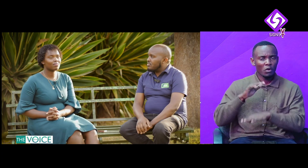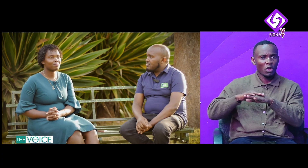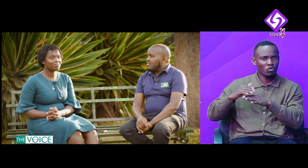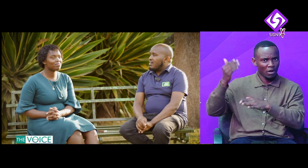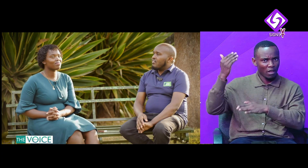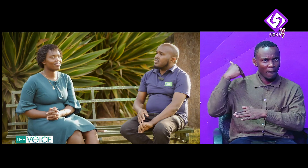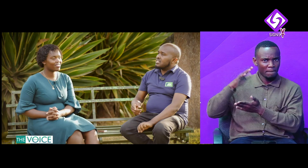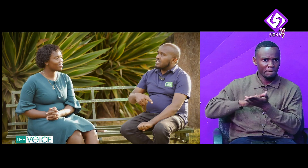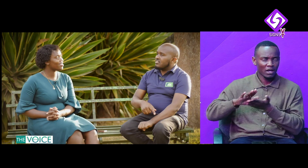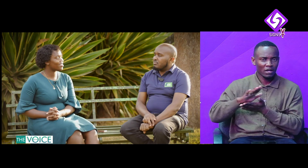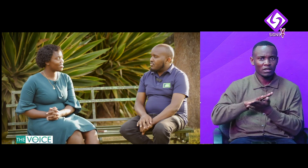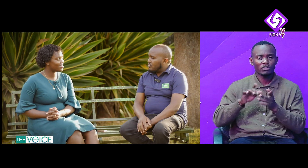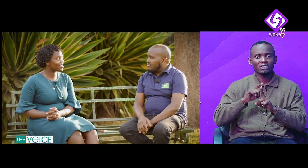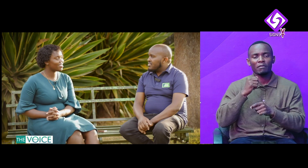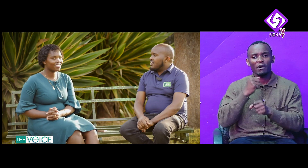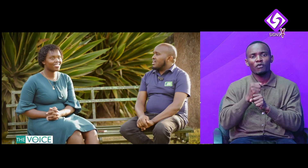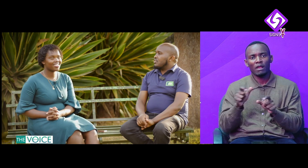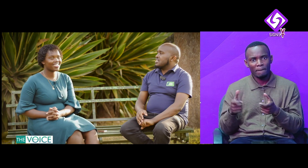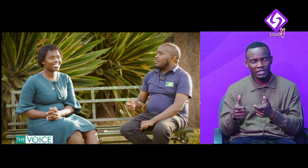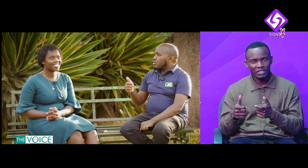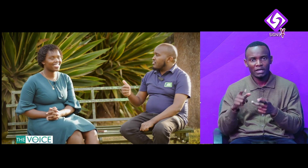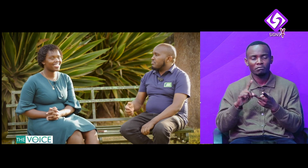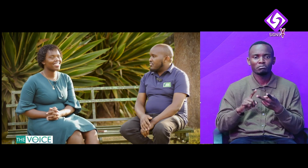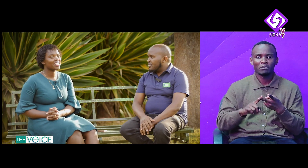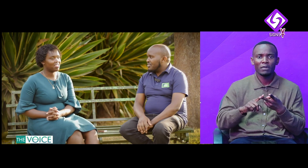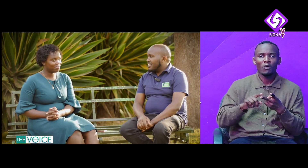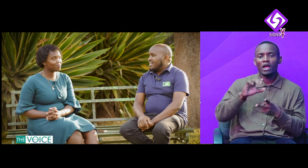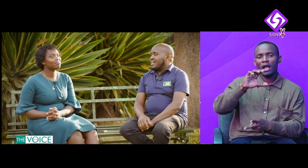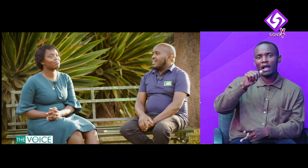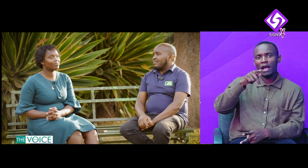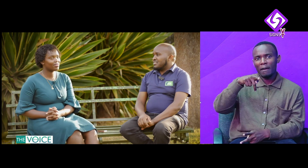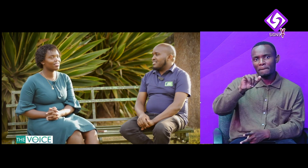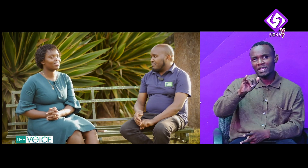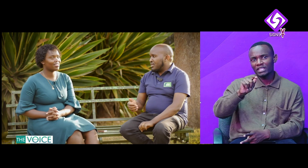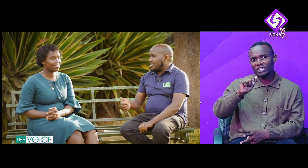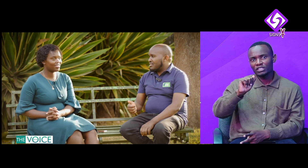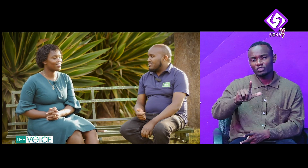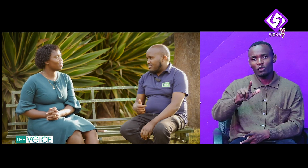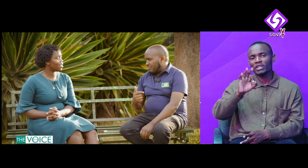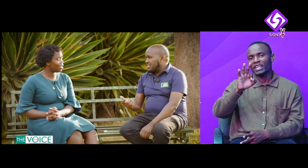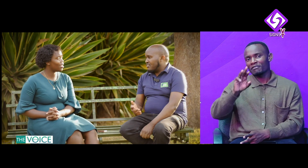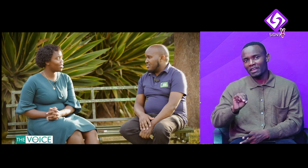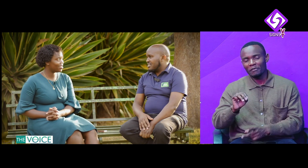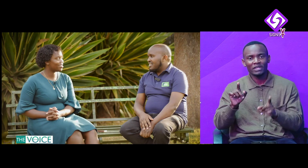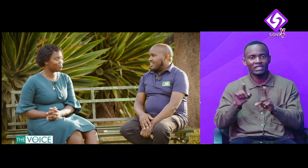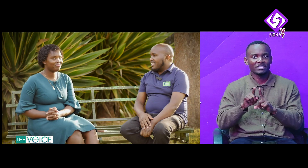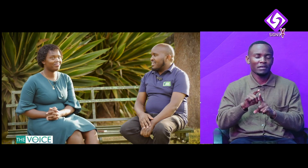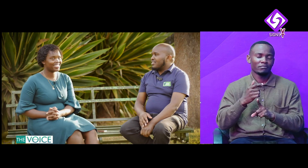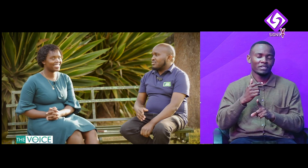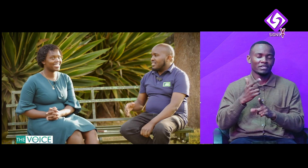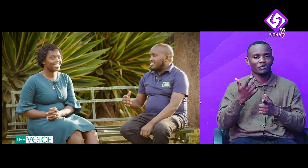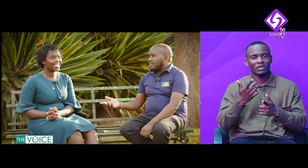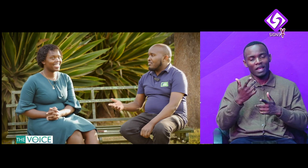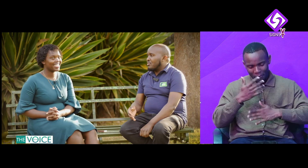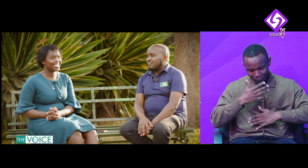houses before. I've worked in CAS FM before, and I've worked at Capital FM before. And I must say it's a pleasure to be interviewed. Now